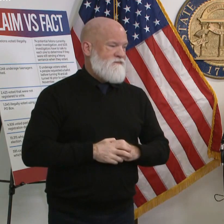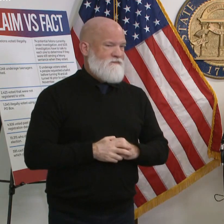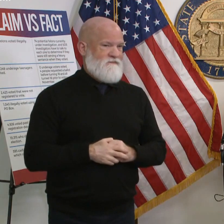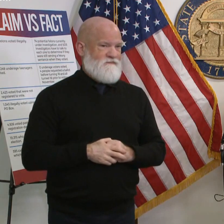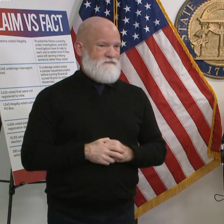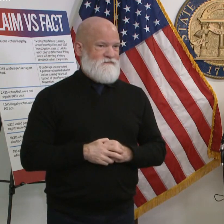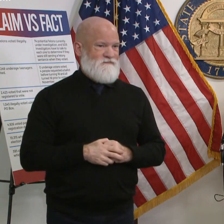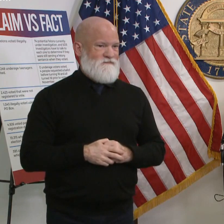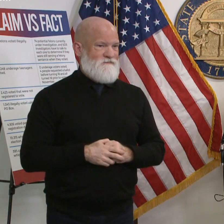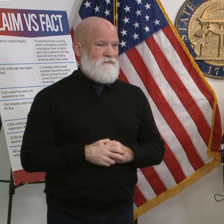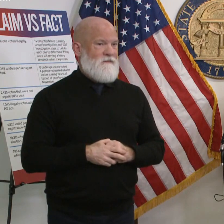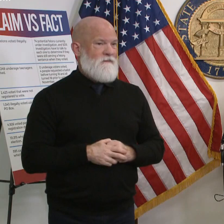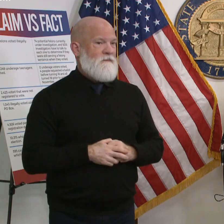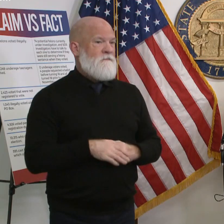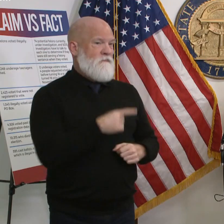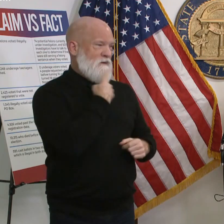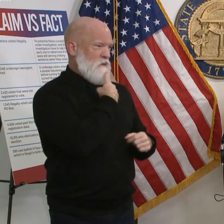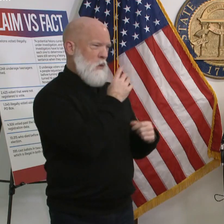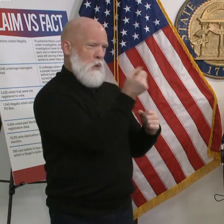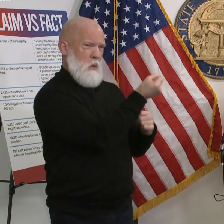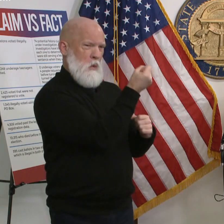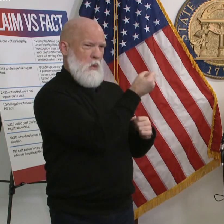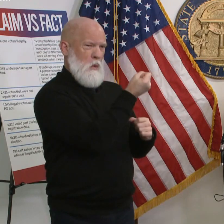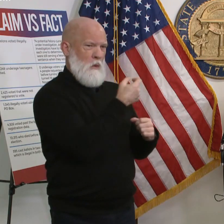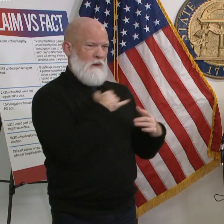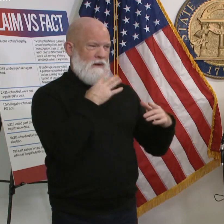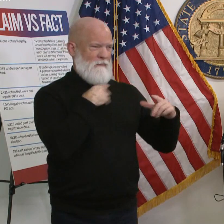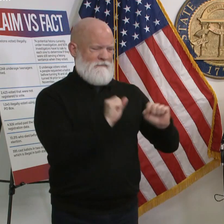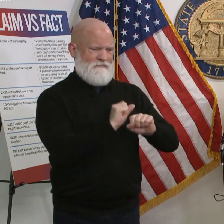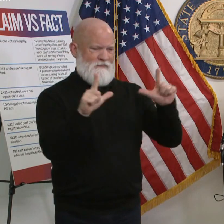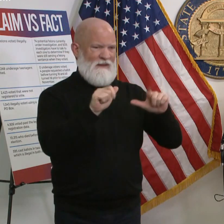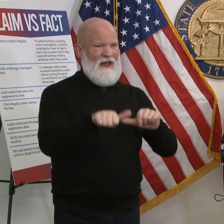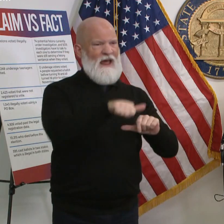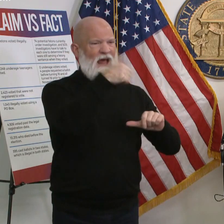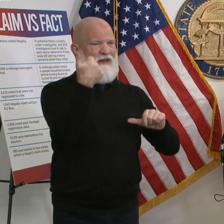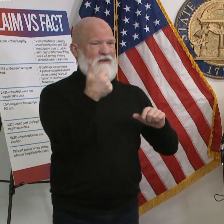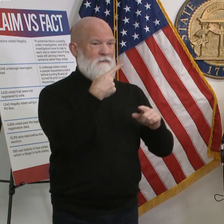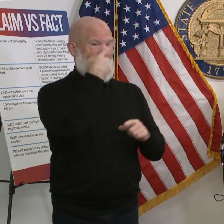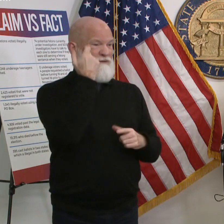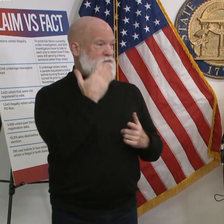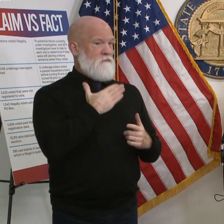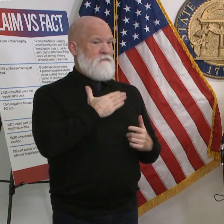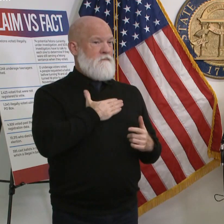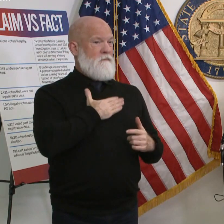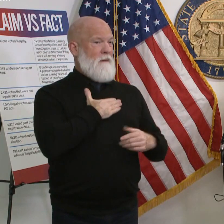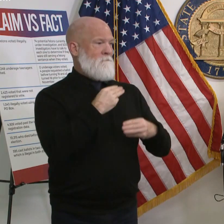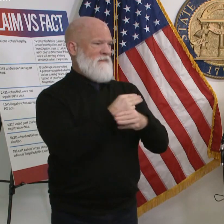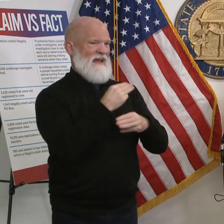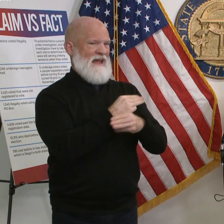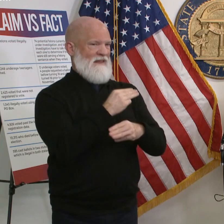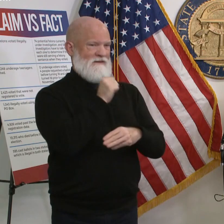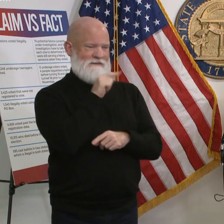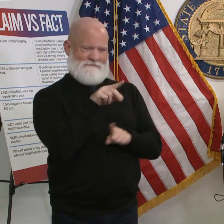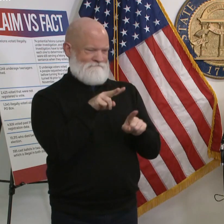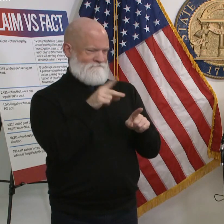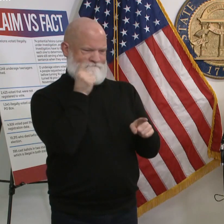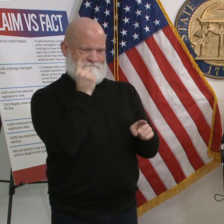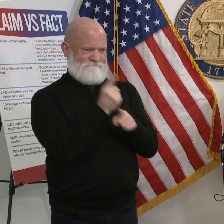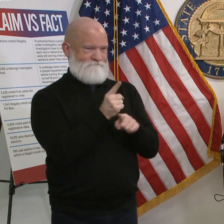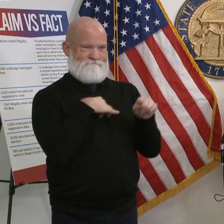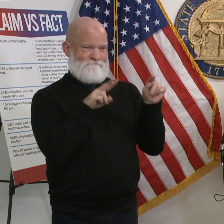i'm gonna have to get back oh hold on let me open up another another screen because my math is definitely not working on this we don't have half a million that are still out i don't think